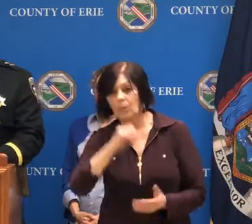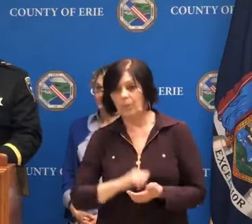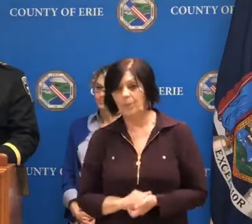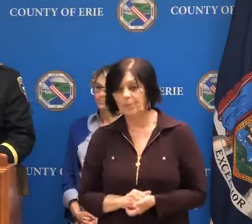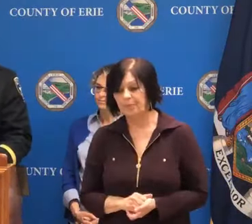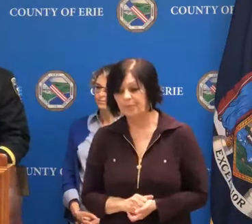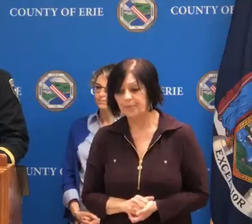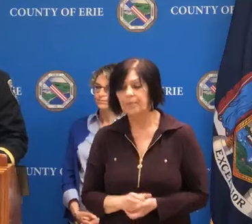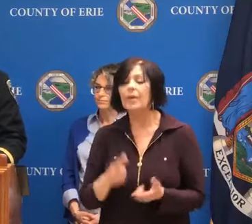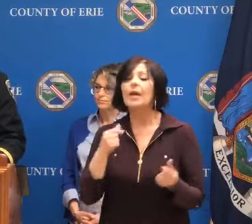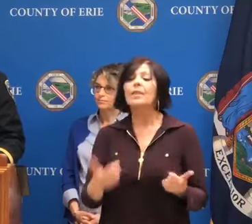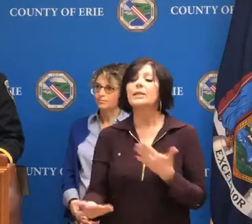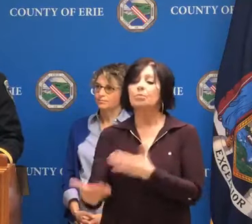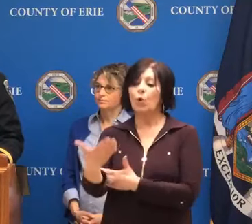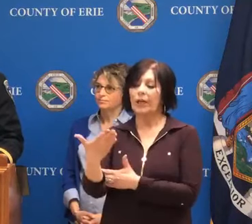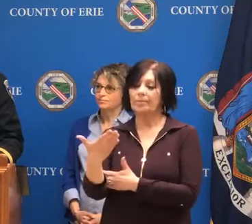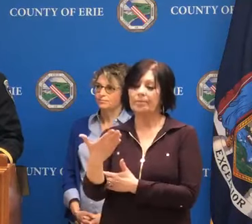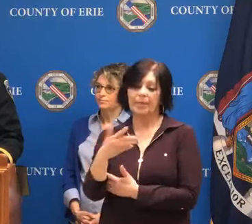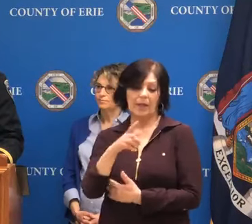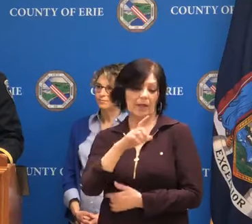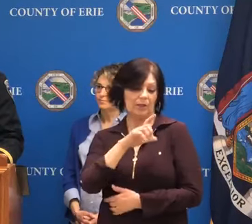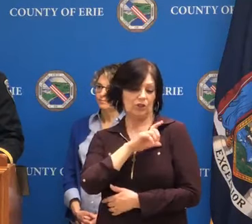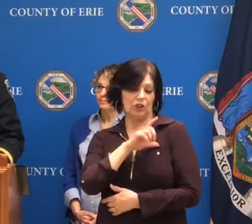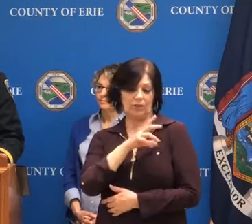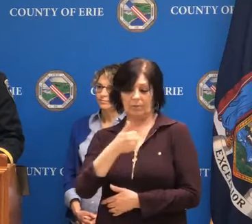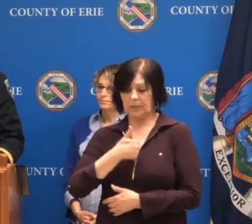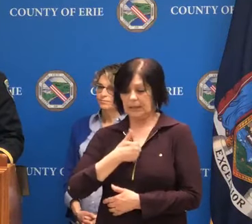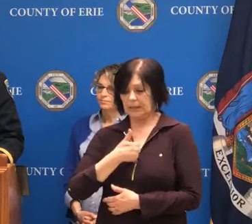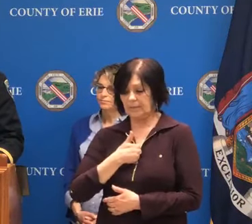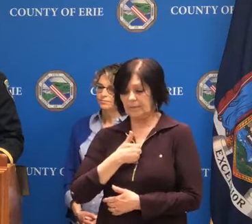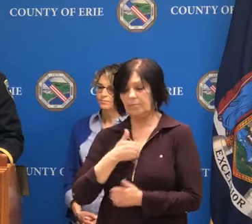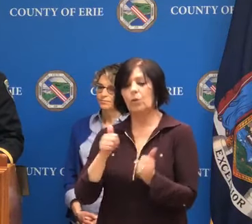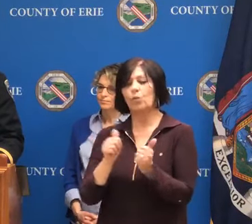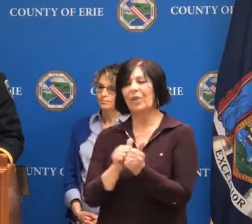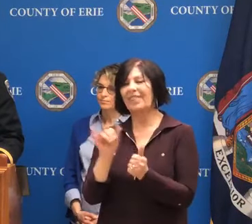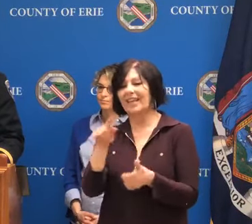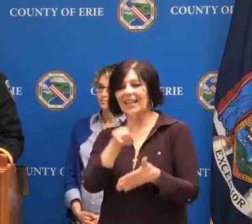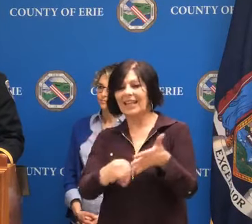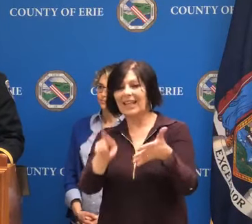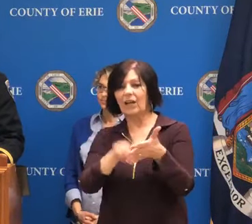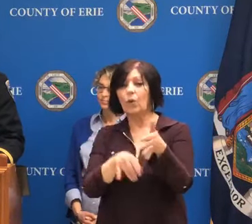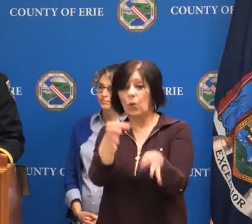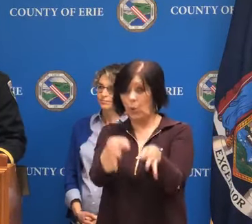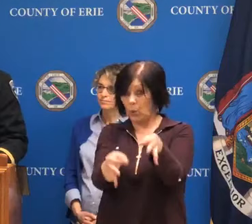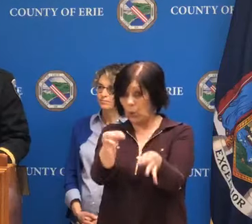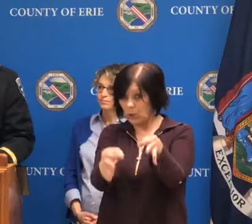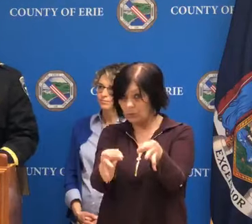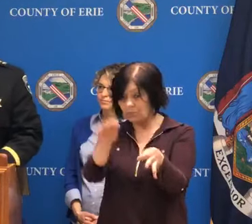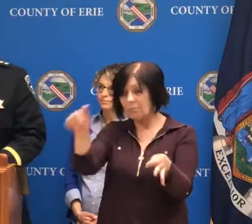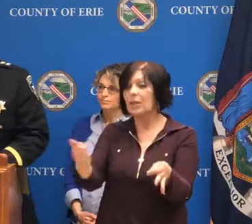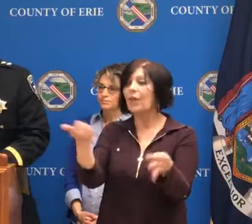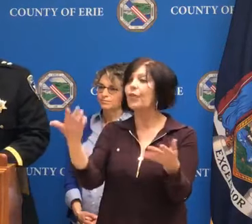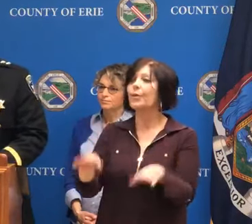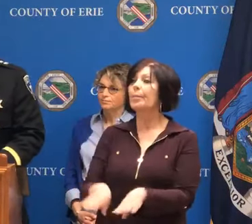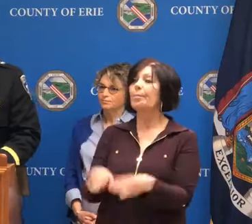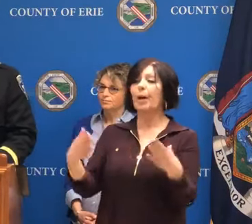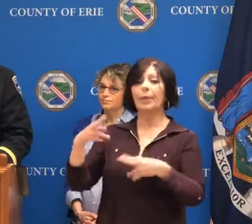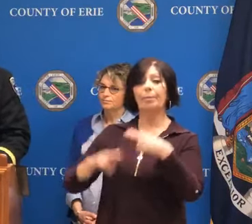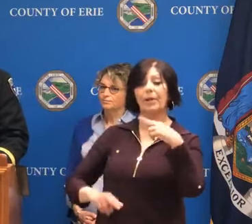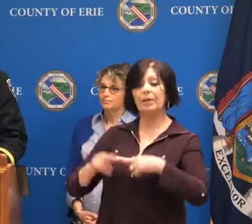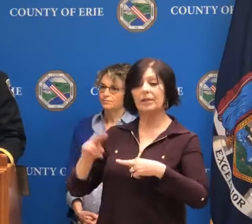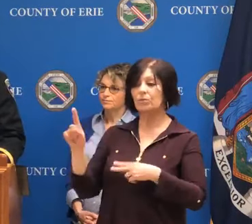This morning, the sheriff and I, with the cancellation of courts and other public buildings where